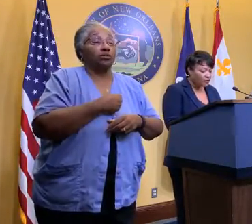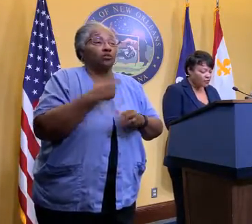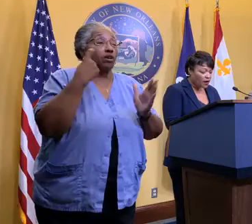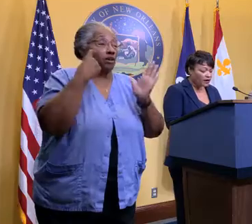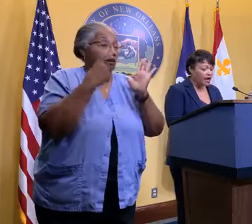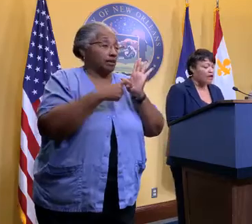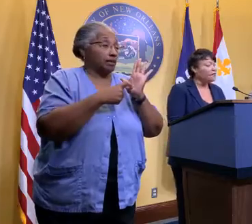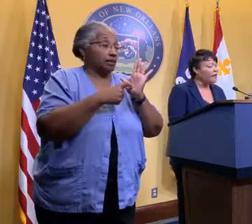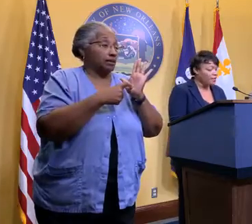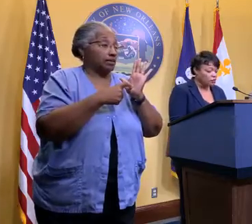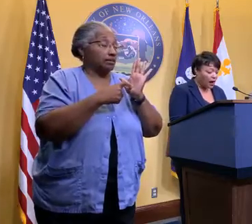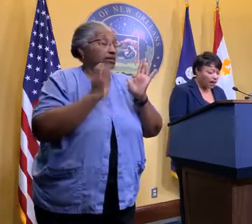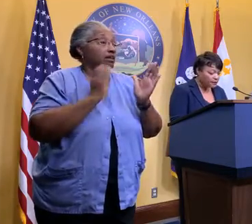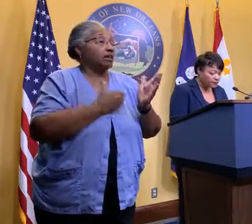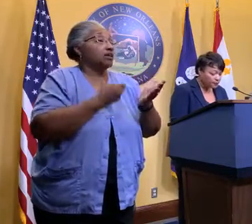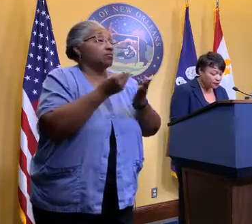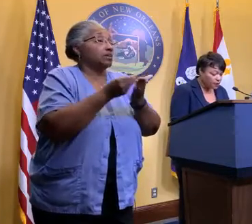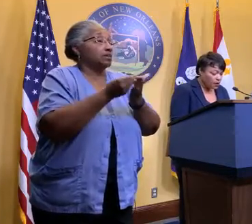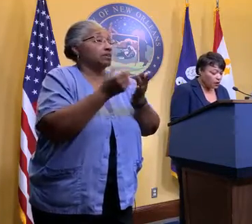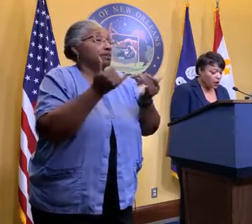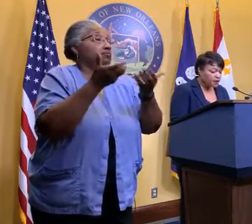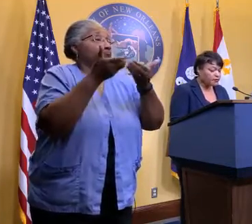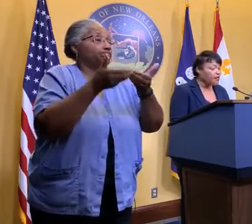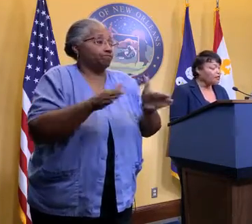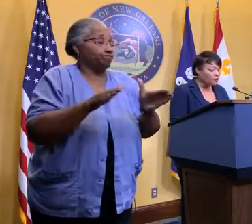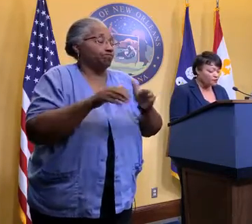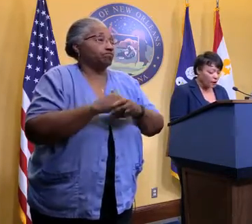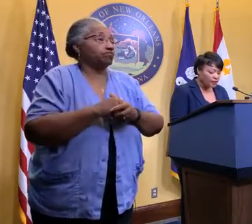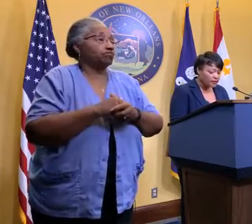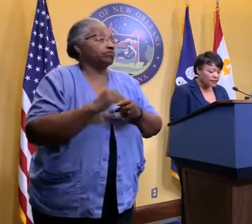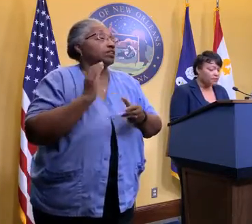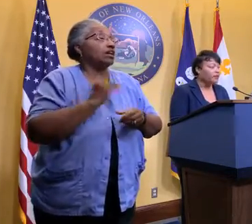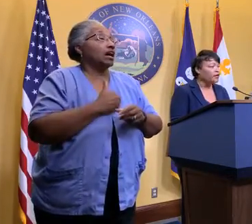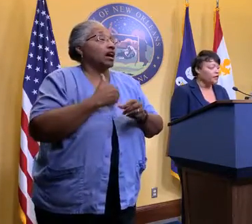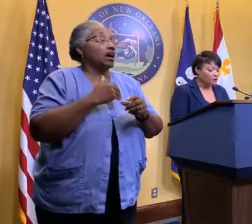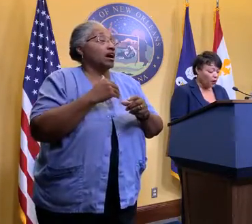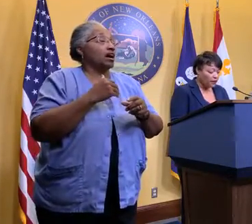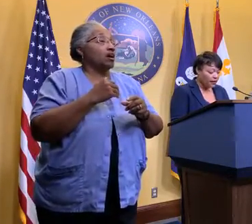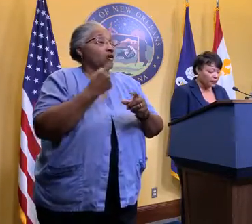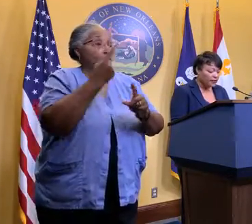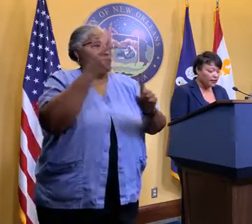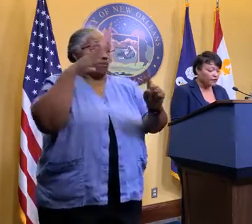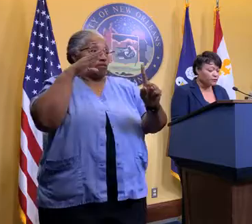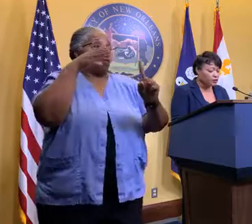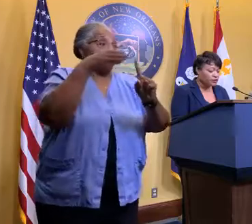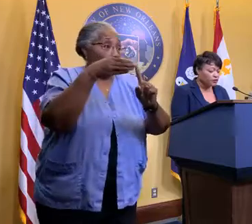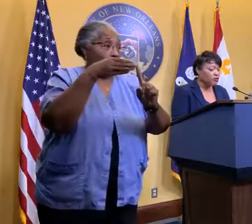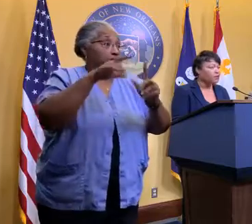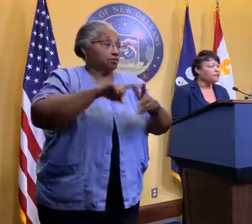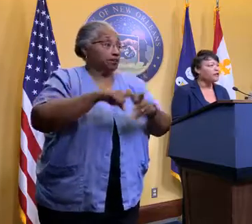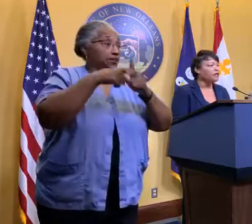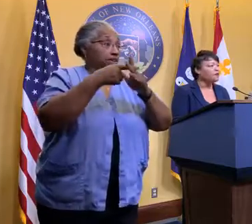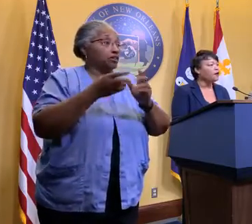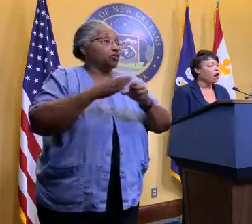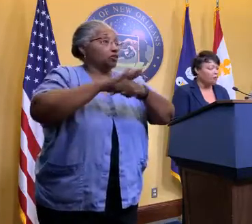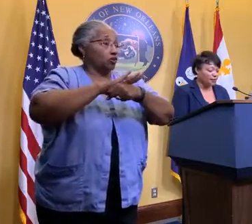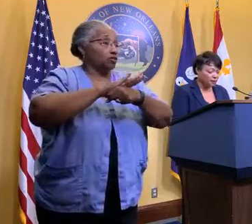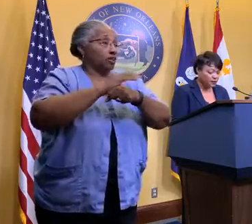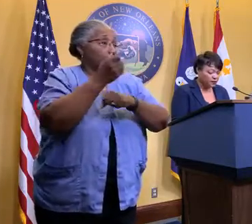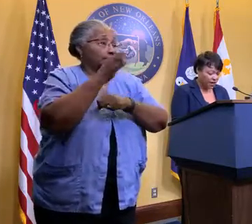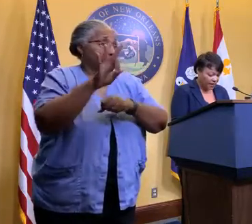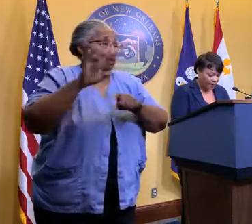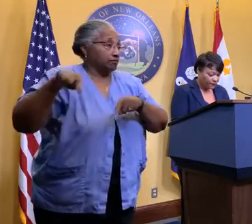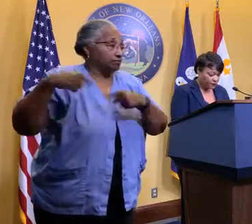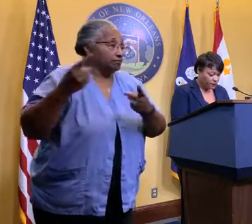realized the bottom of our economy has dropped. Our singular focus since the beginning of COVID-19, of course, as you know, has been keeping